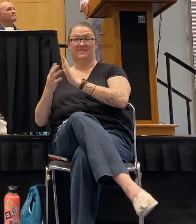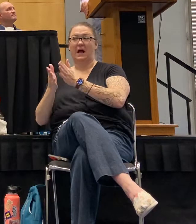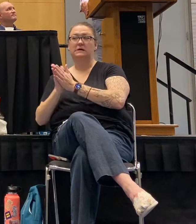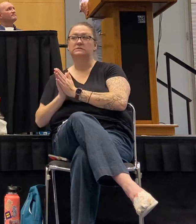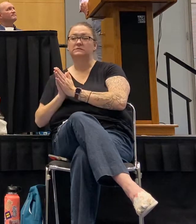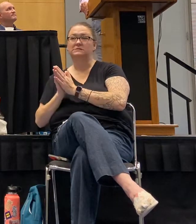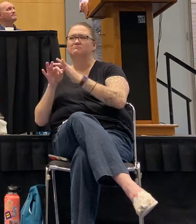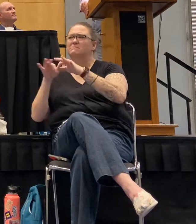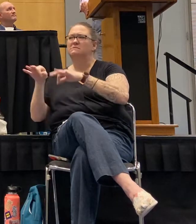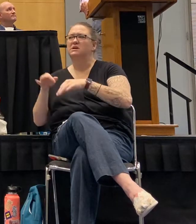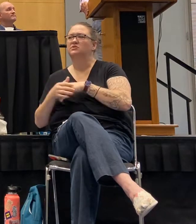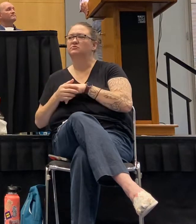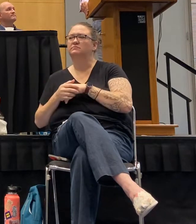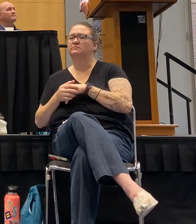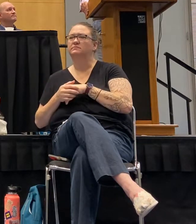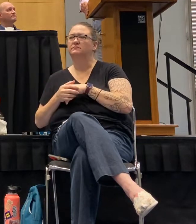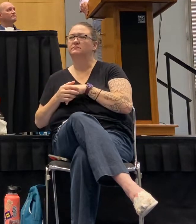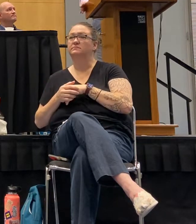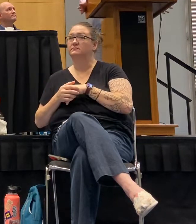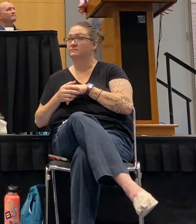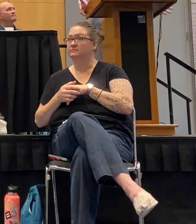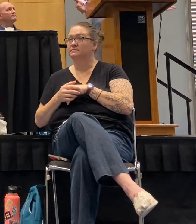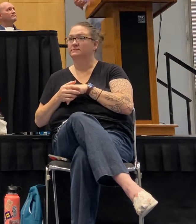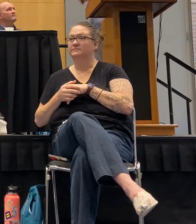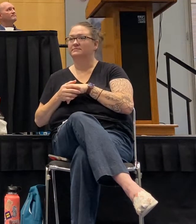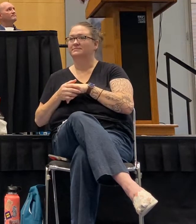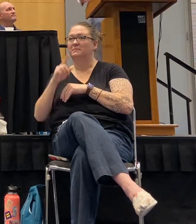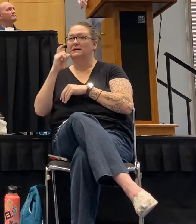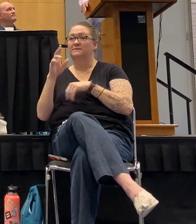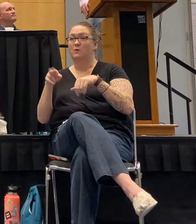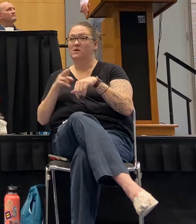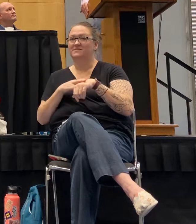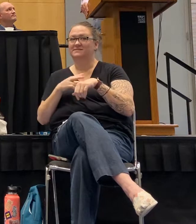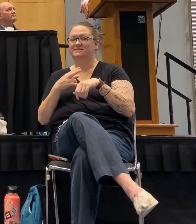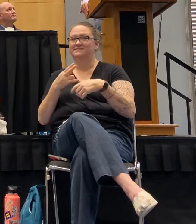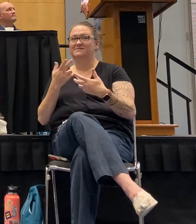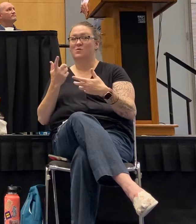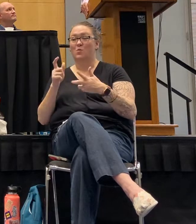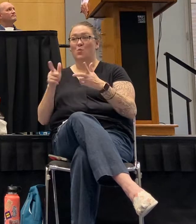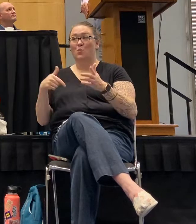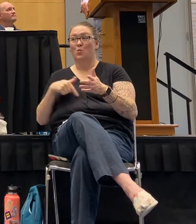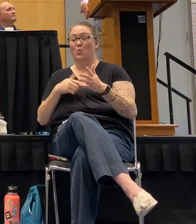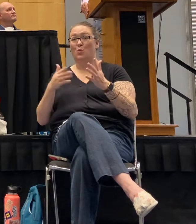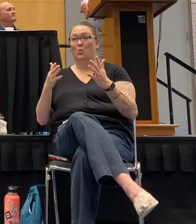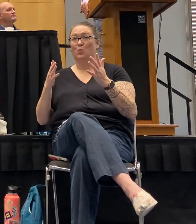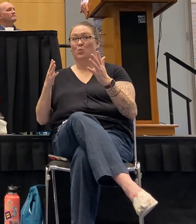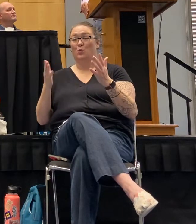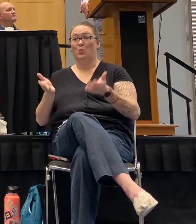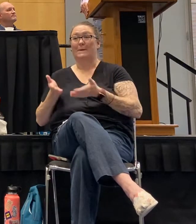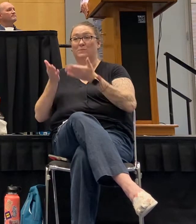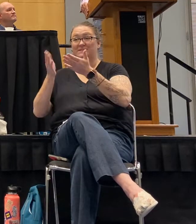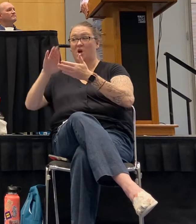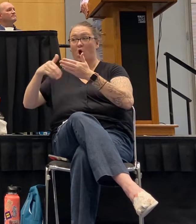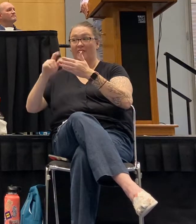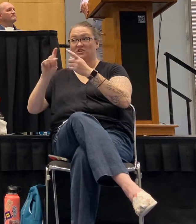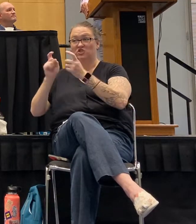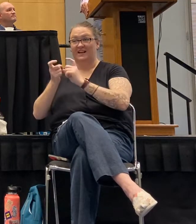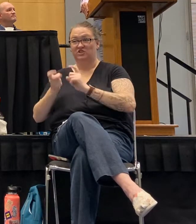asking explanation. So because of course we presented all of the changes we had to